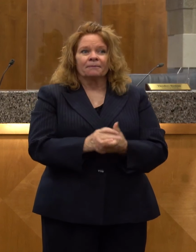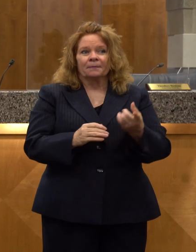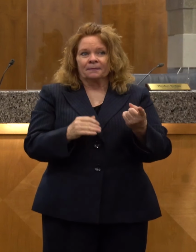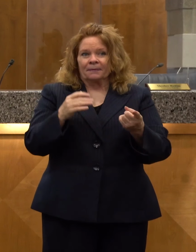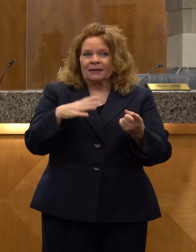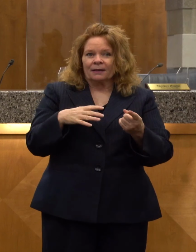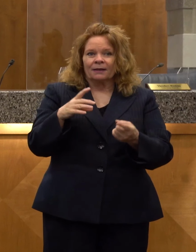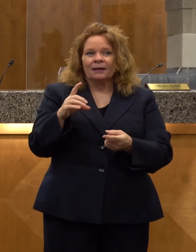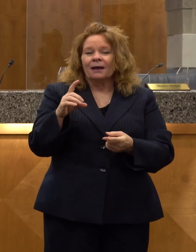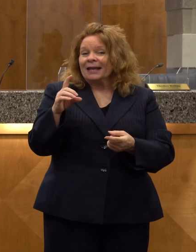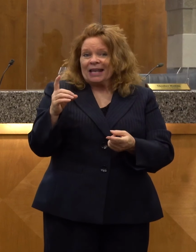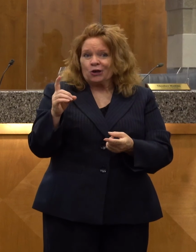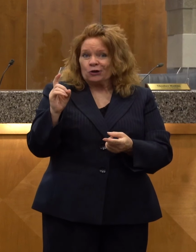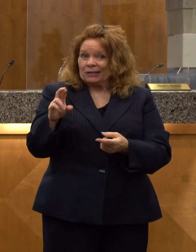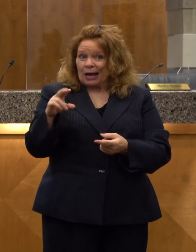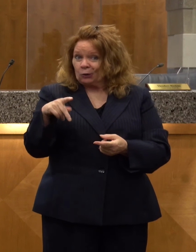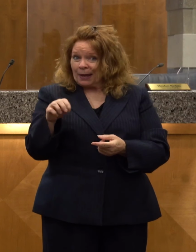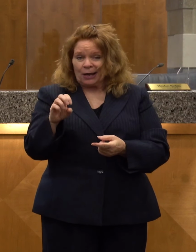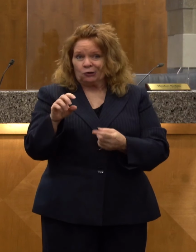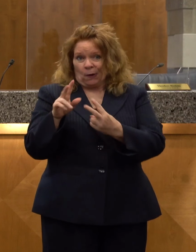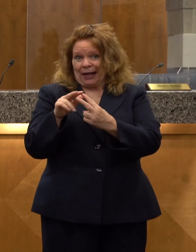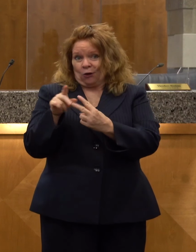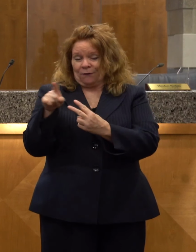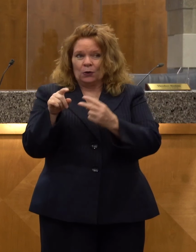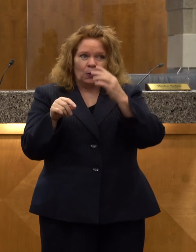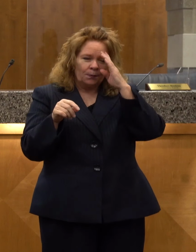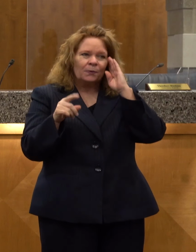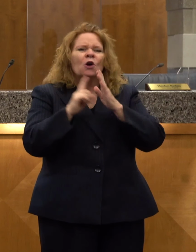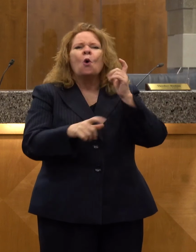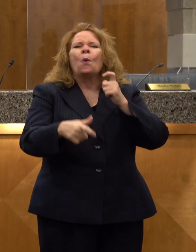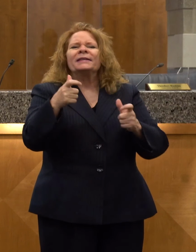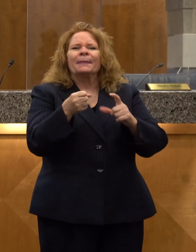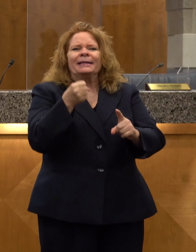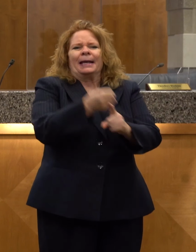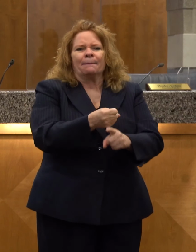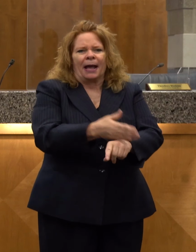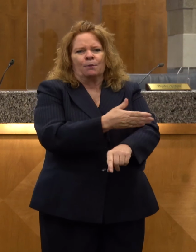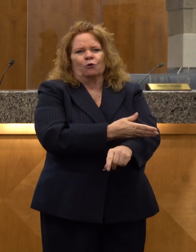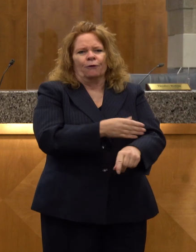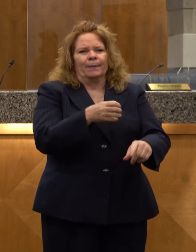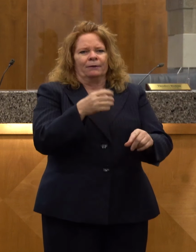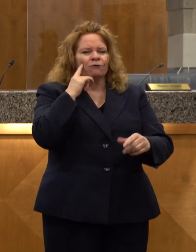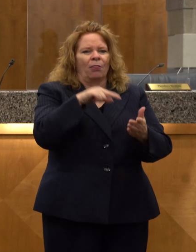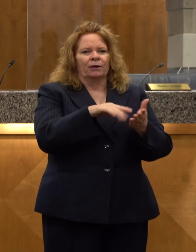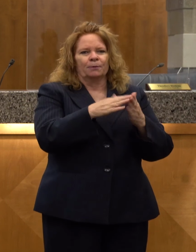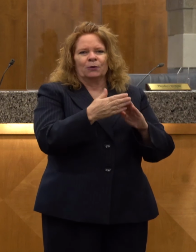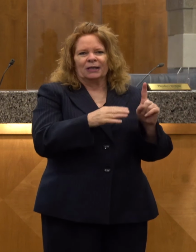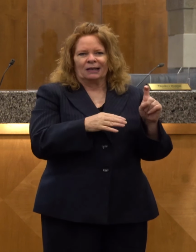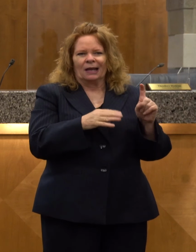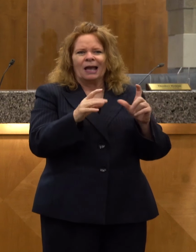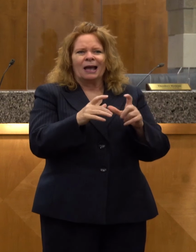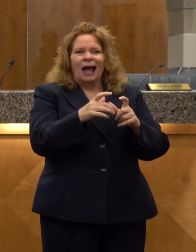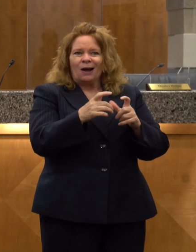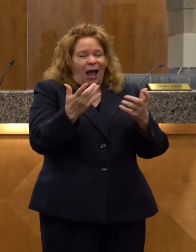Either for Dr. Page or for either one of you, and you all alluded to it, what's the biggest impact that the improvements will make for the community here? How big of a deal